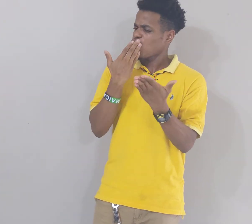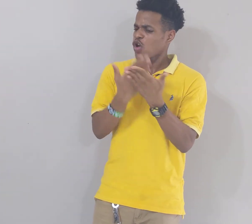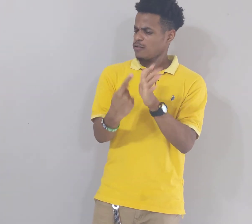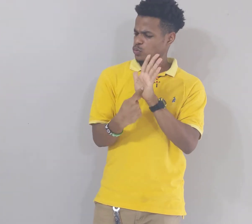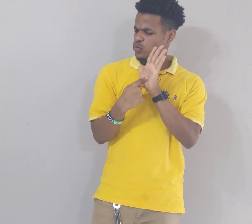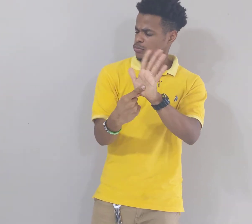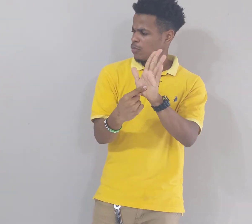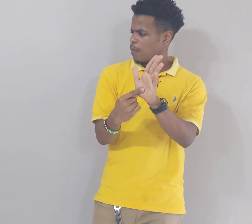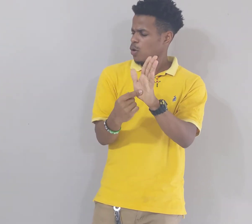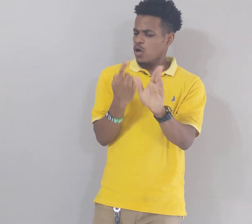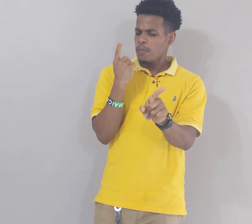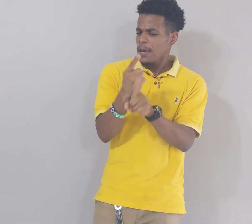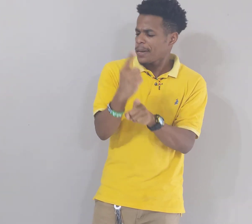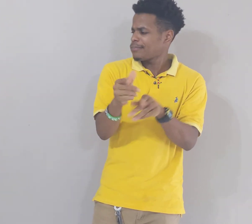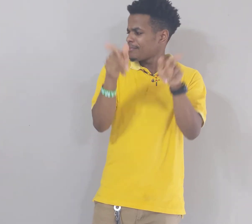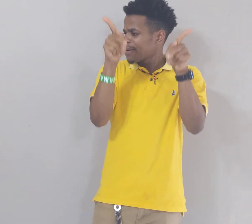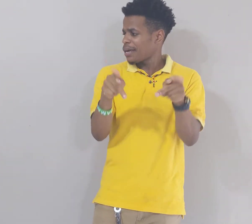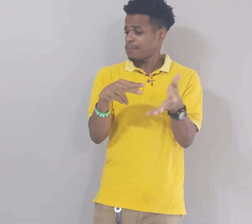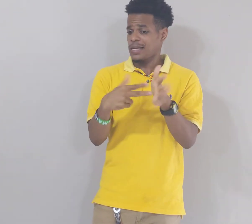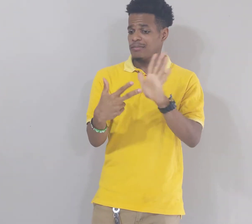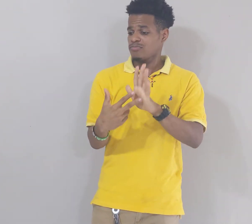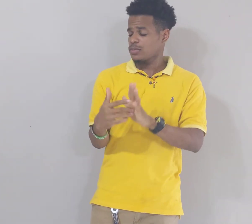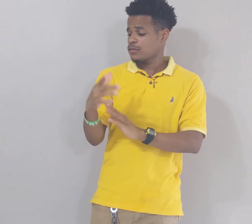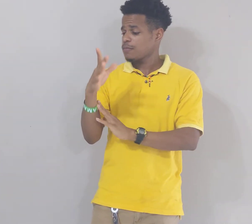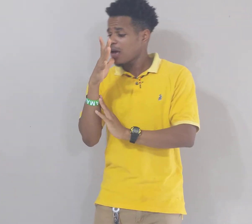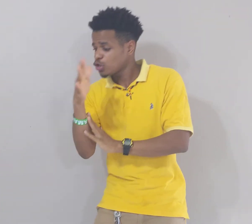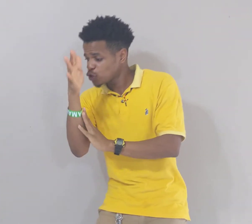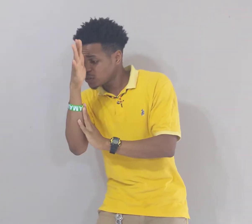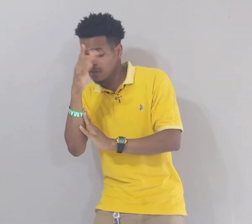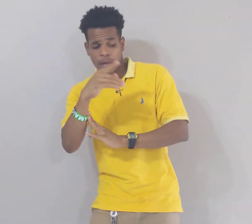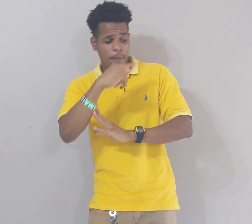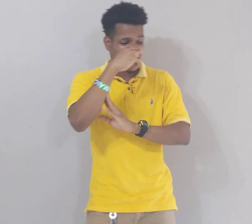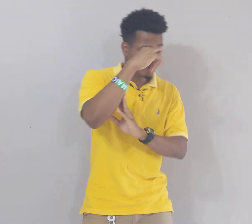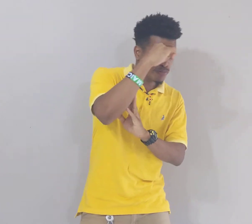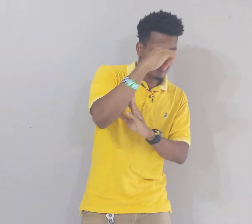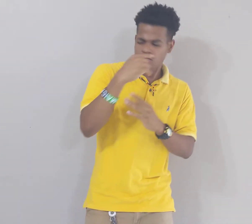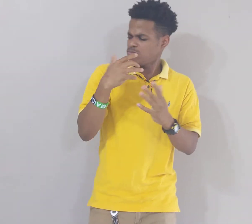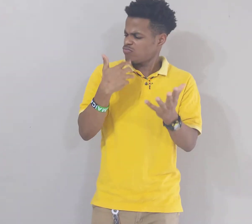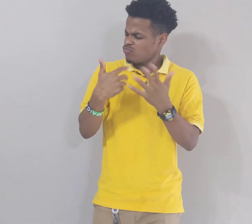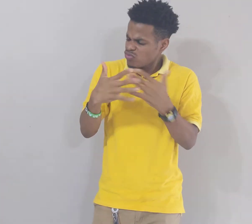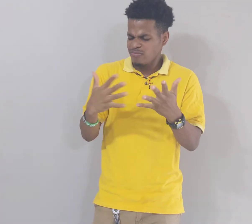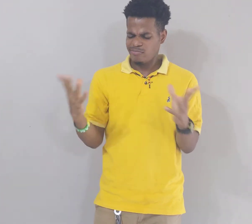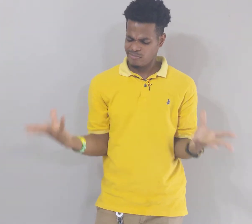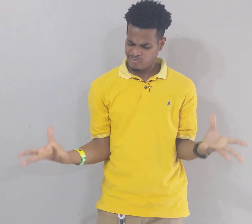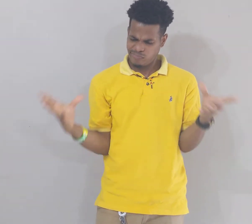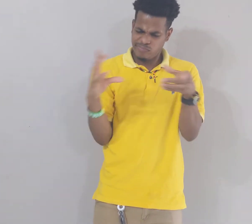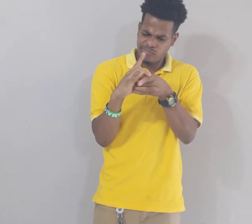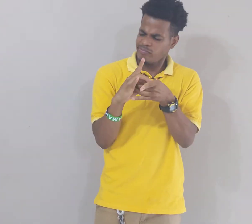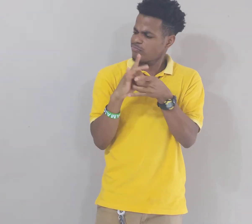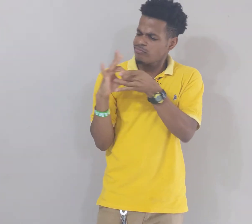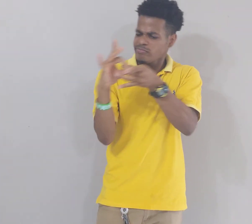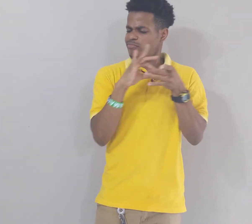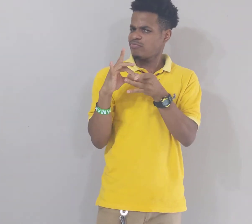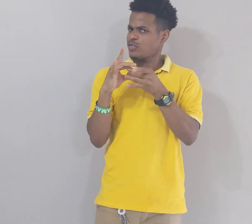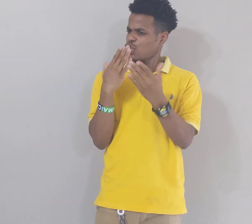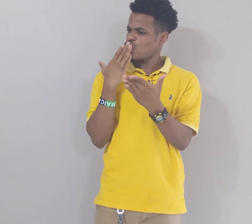And then I also want to be a good model for families, parents hearing and deaf, so they